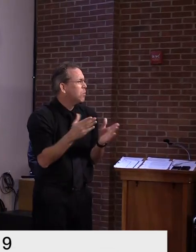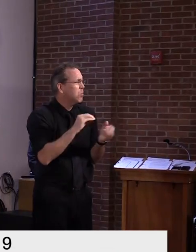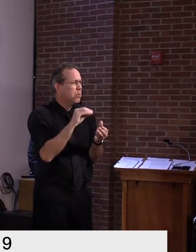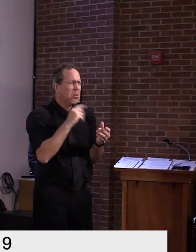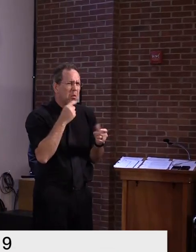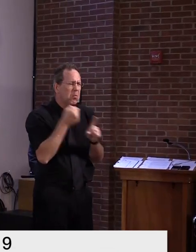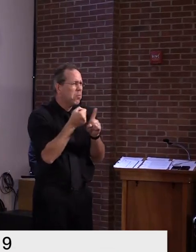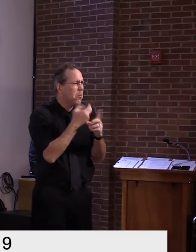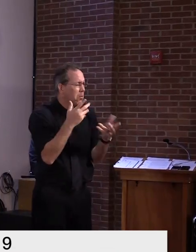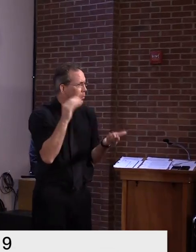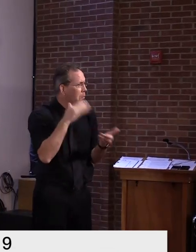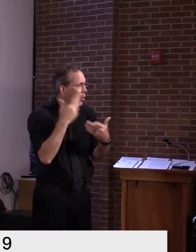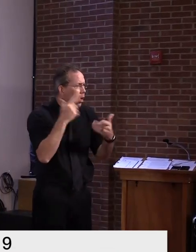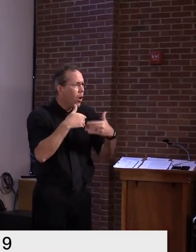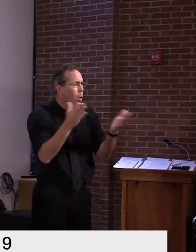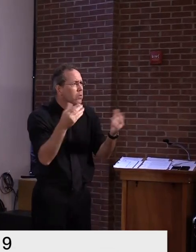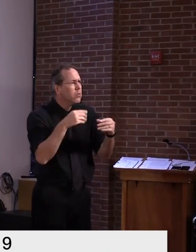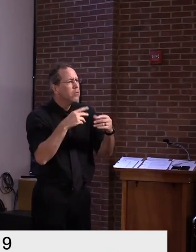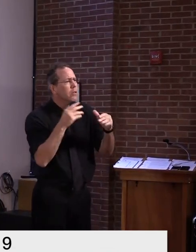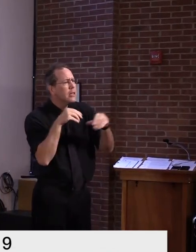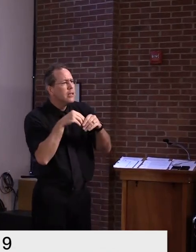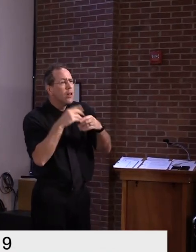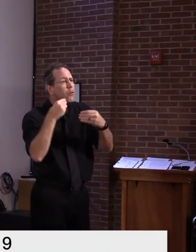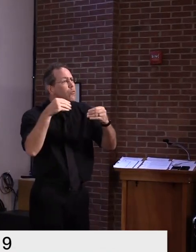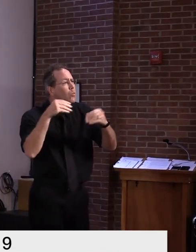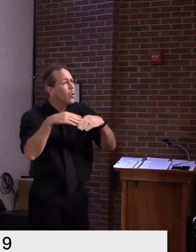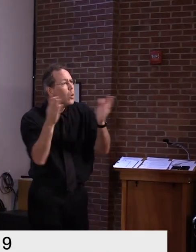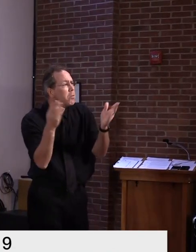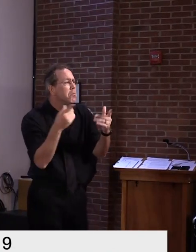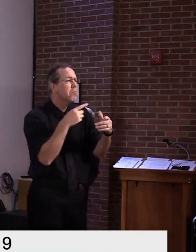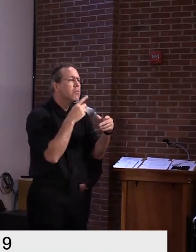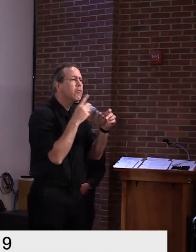Did you work with the governor or myself? Well, it's, I guess it's up to him, isn't it?